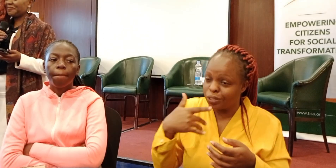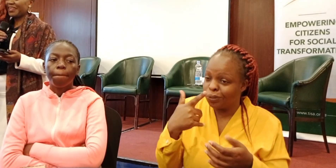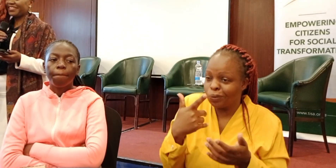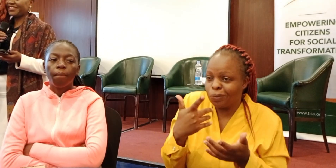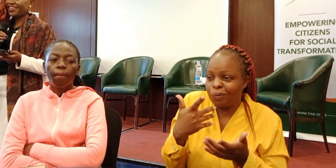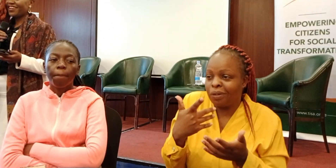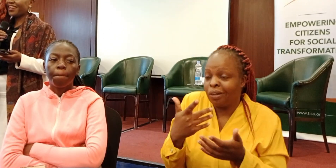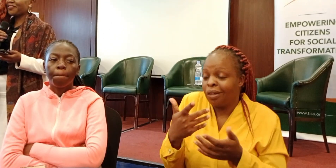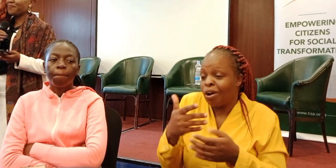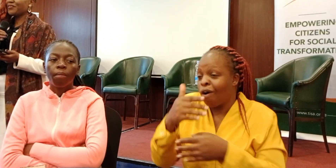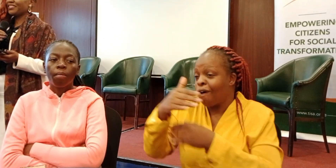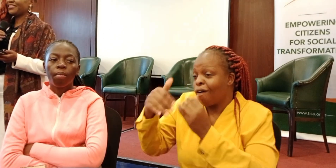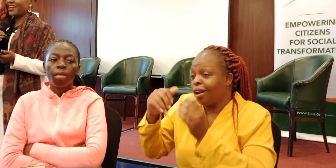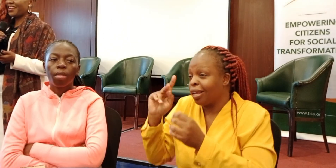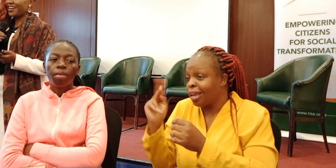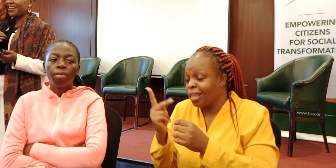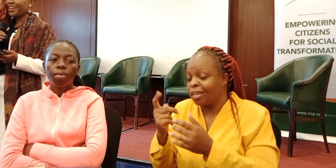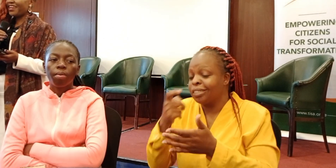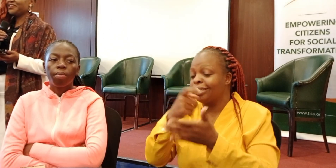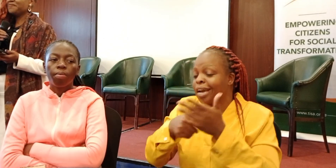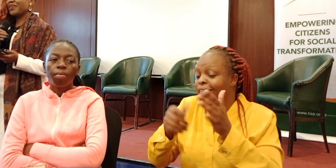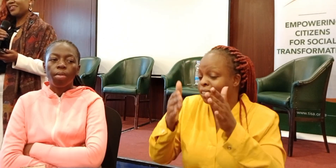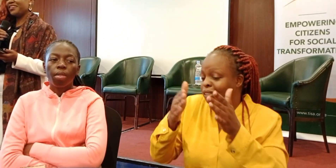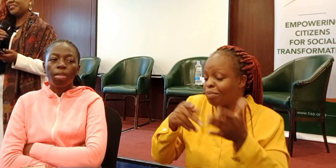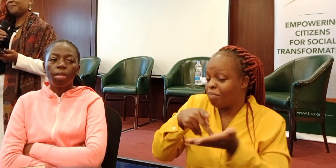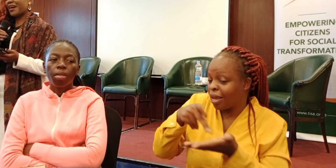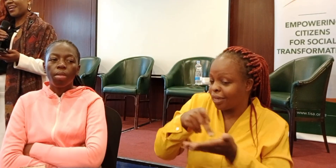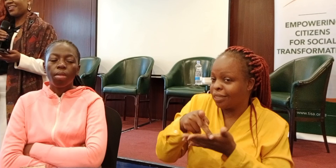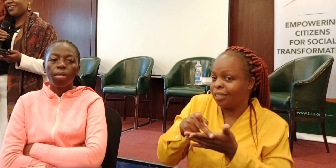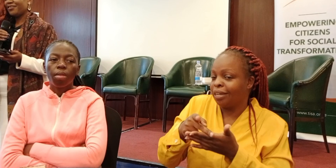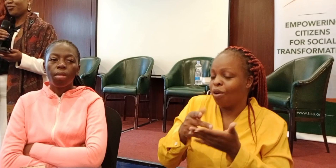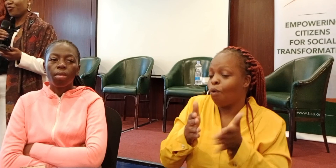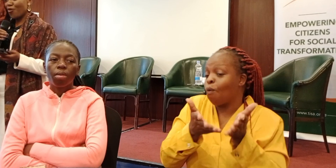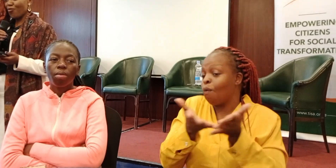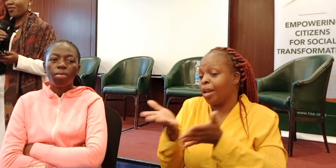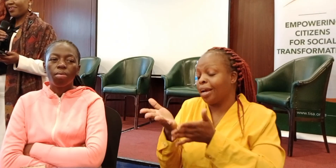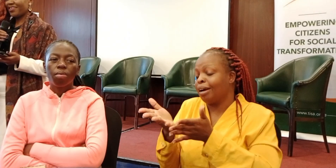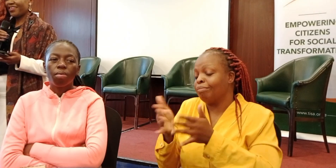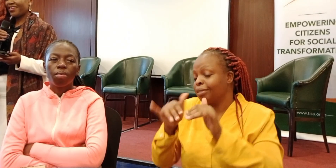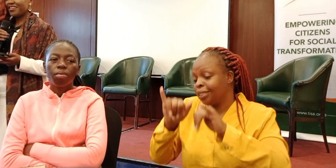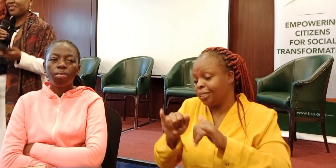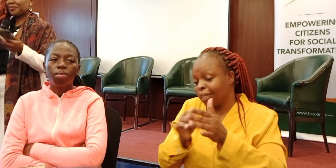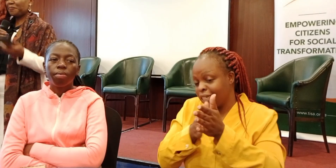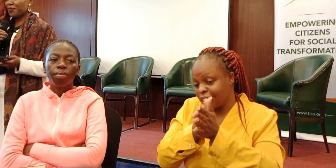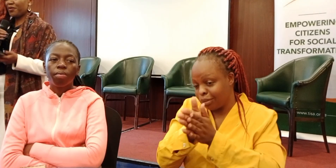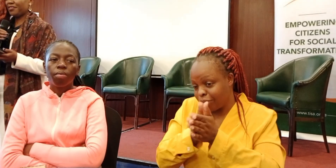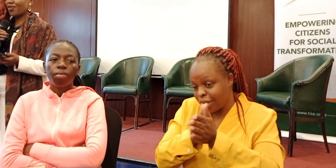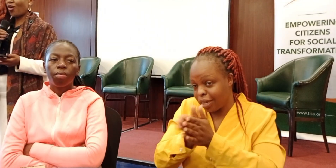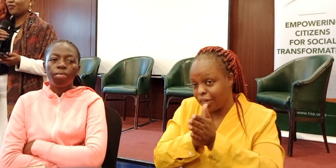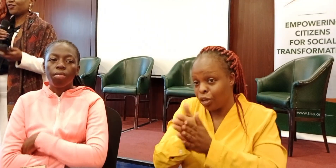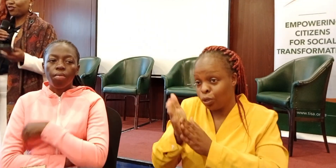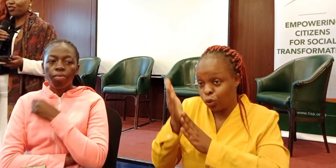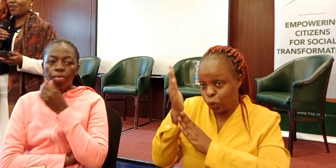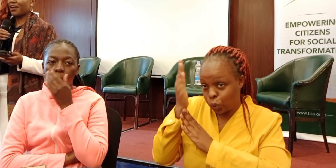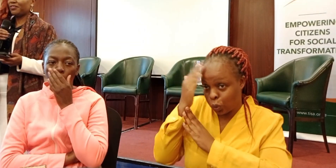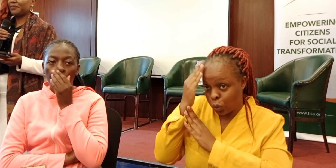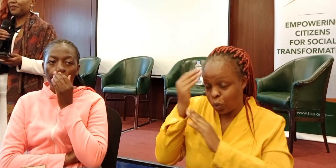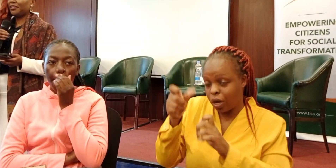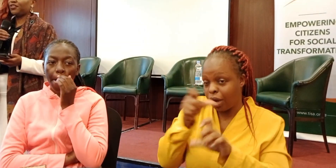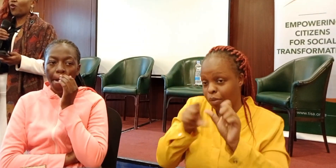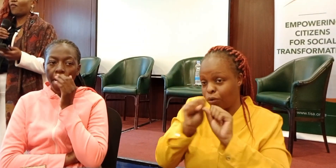and taxpayers, karibuni sana, and remain inspired to know the spirit of